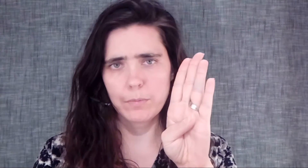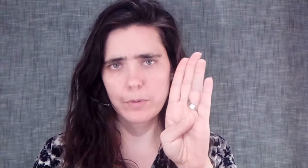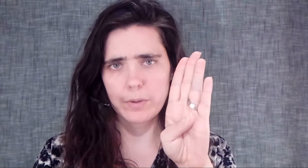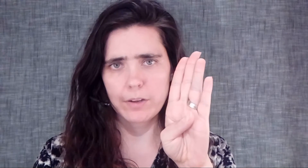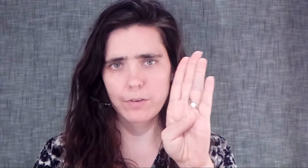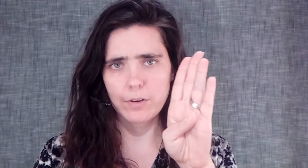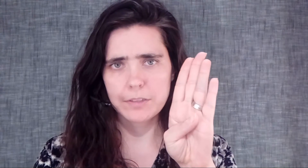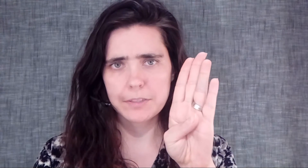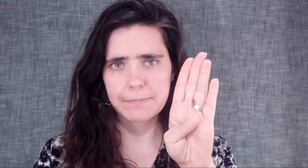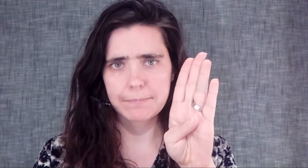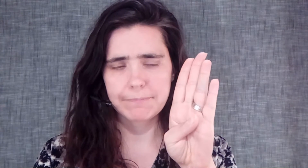going across.